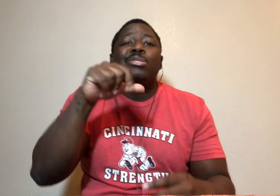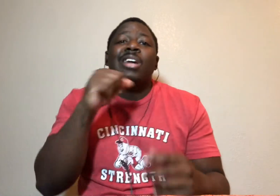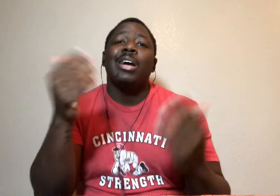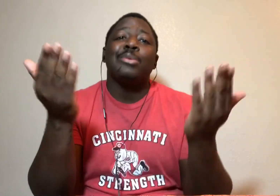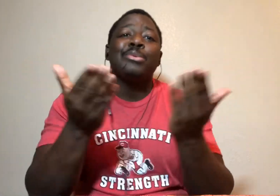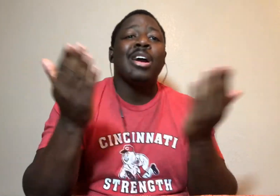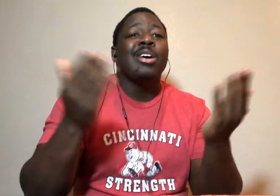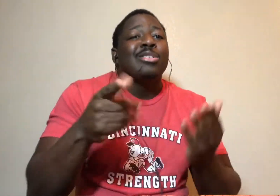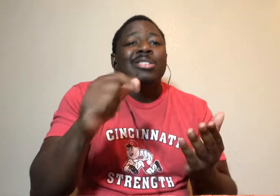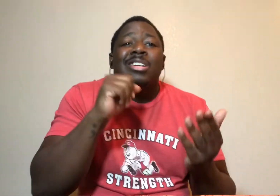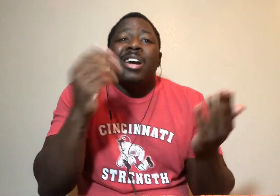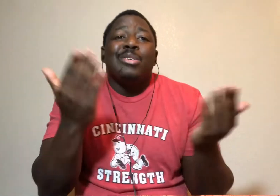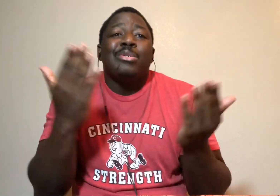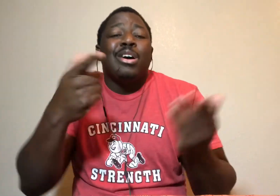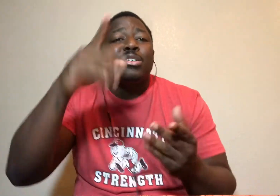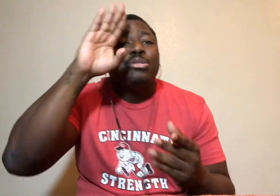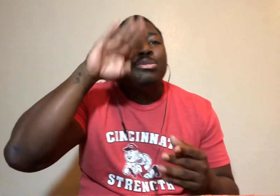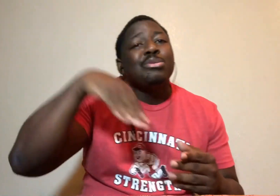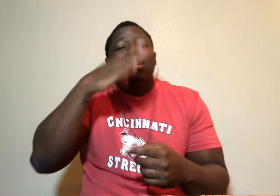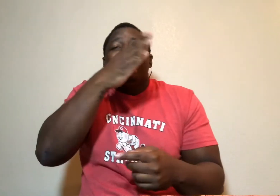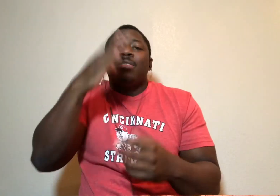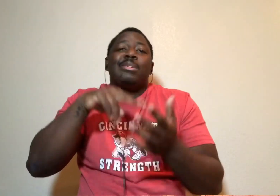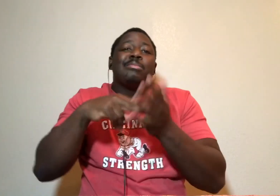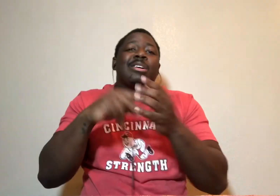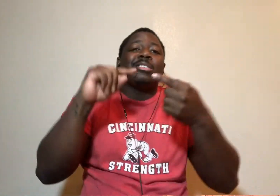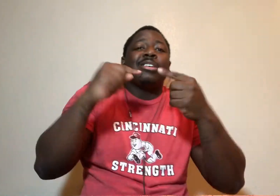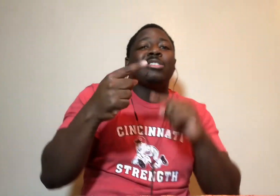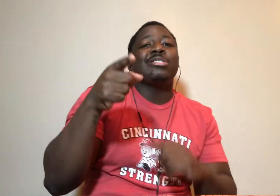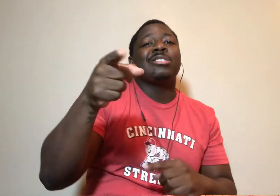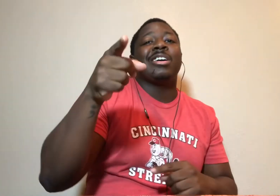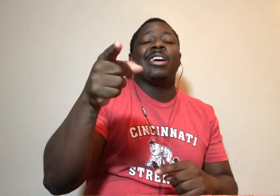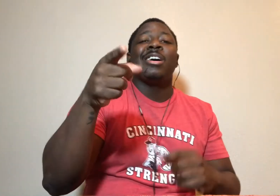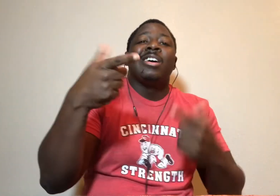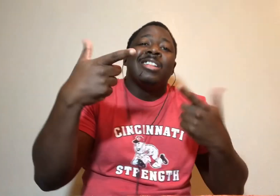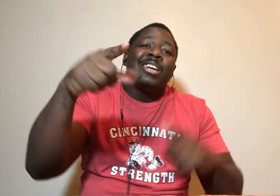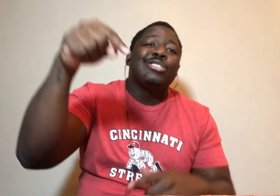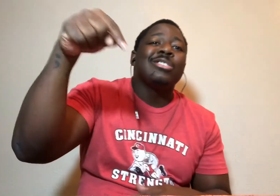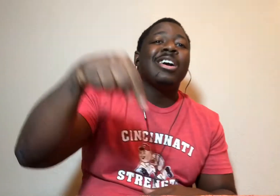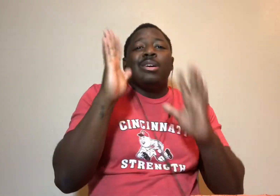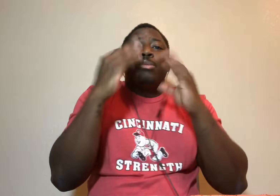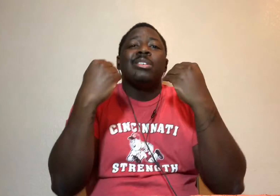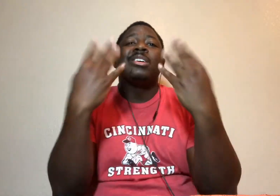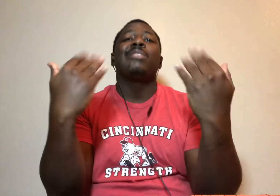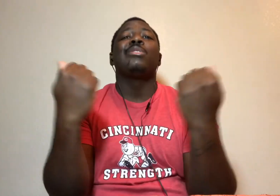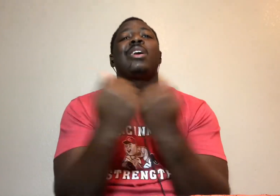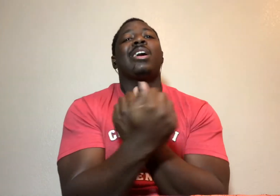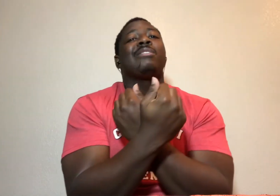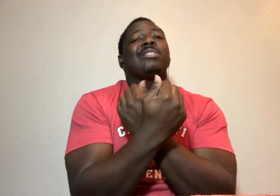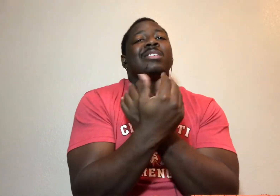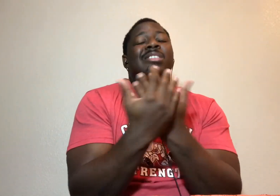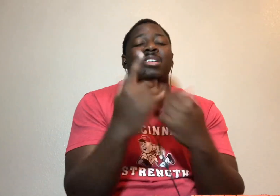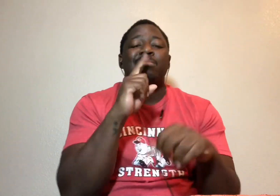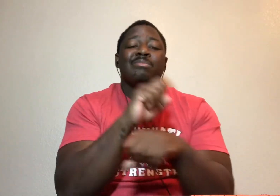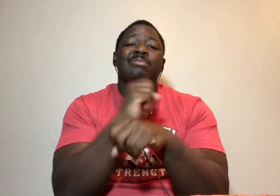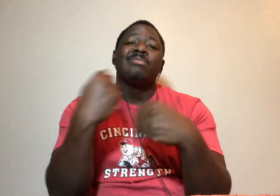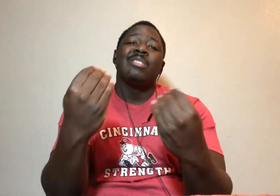you're not around, not around. You know I never meant to let you down, let you down. Would've gave you anything, would've gave